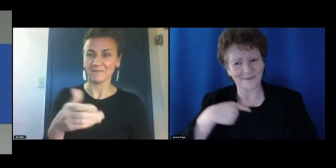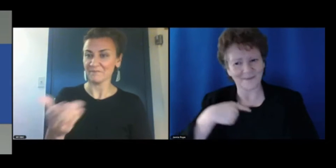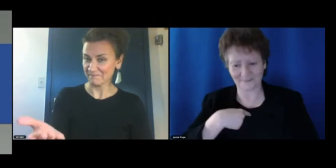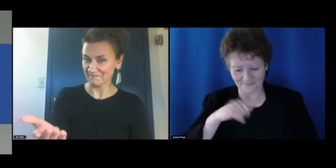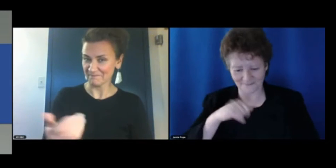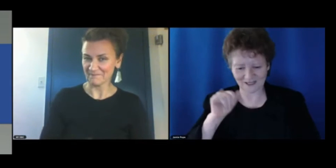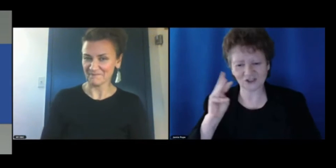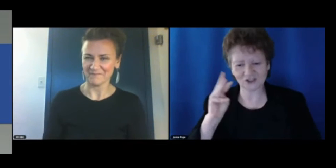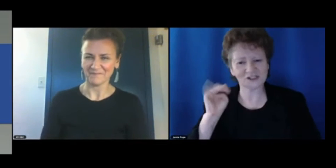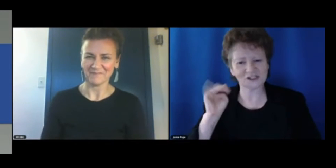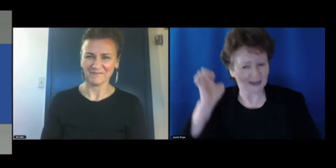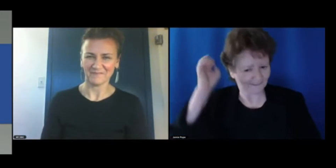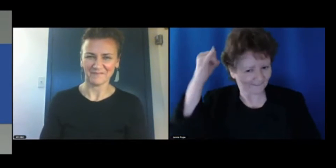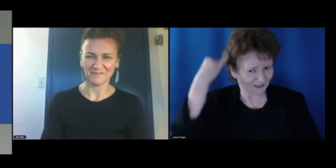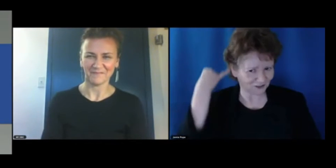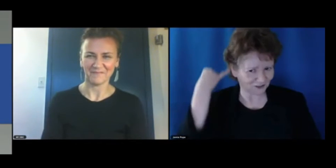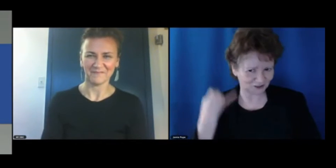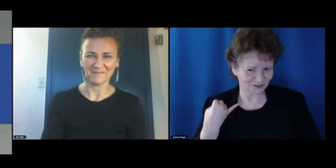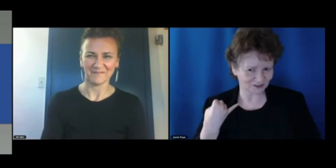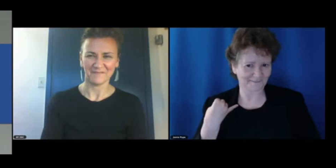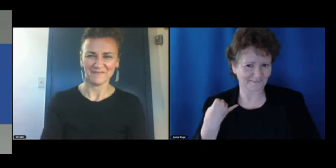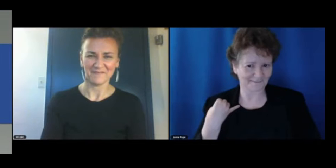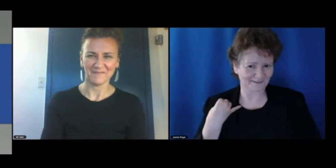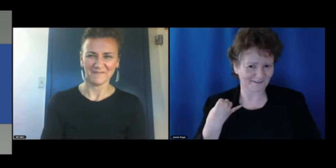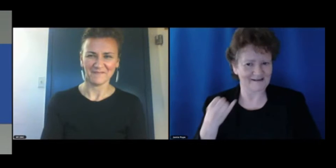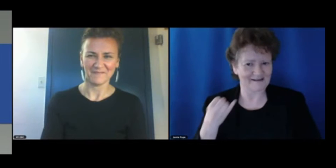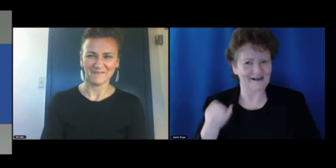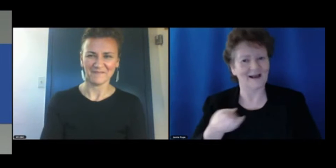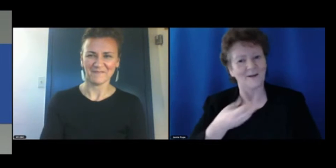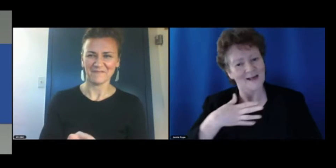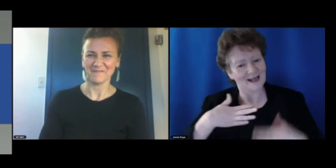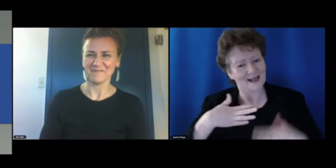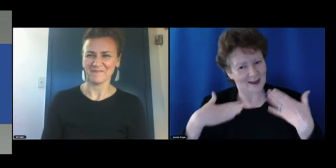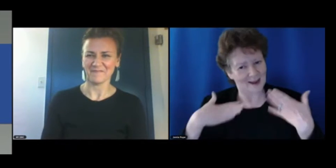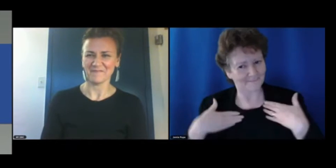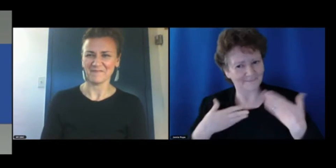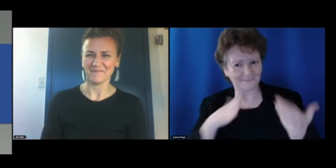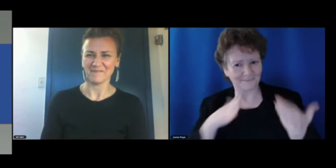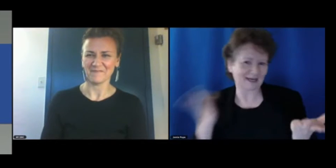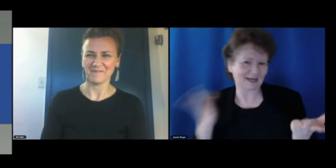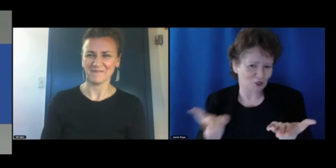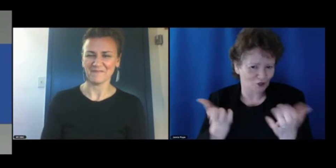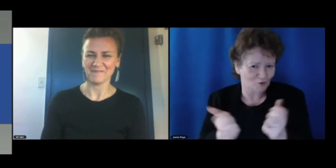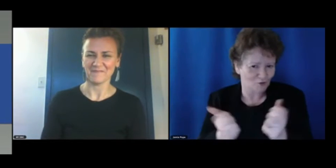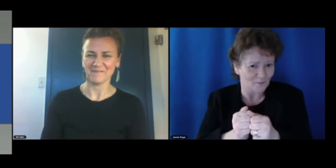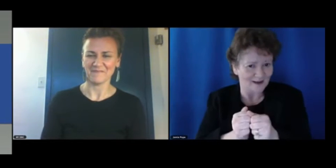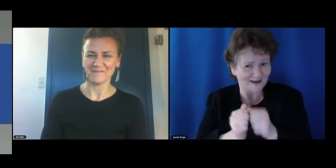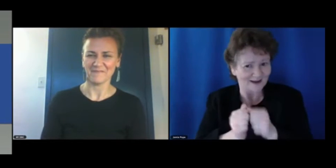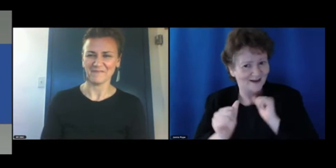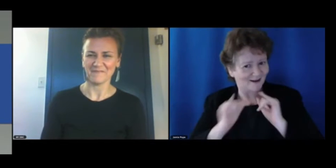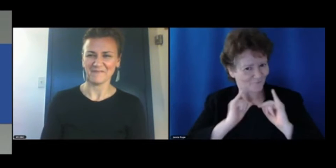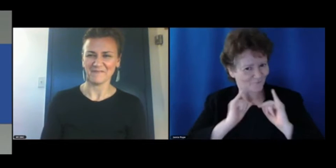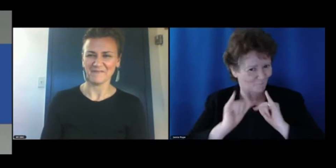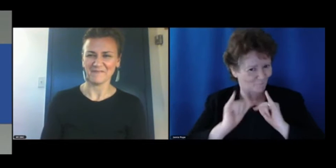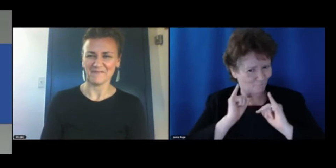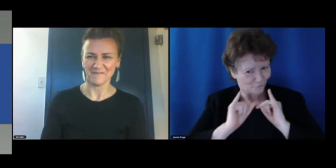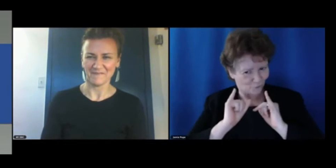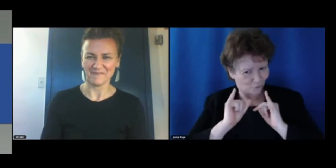chin. And Jamie Pope. It's a J down the